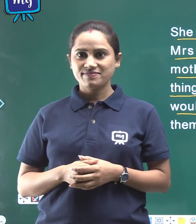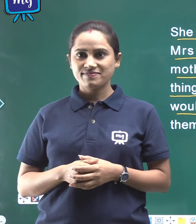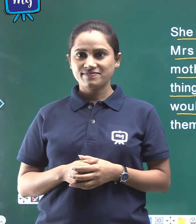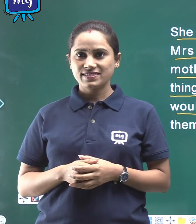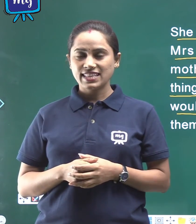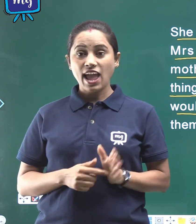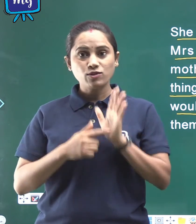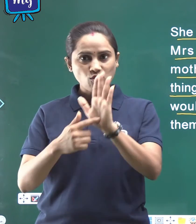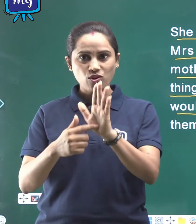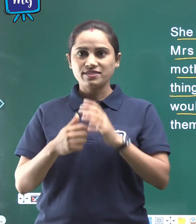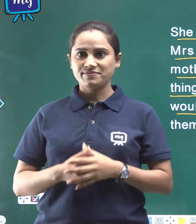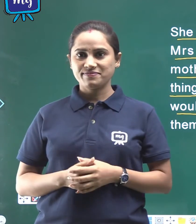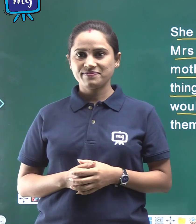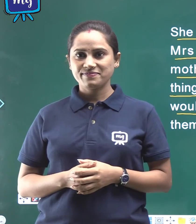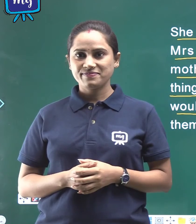have shown